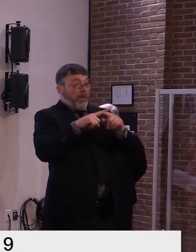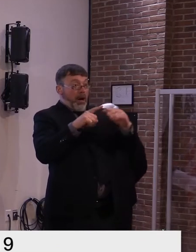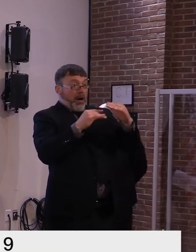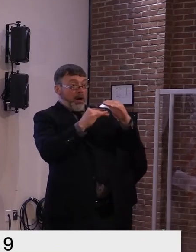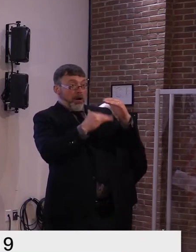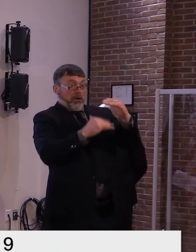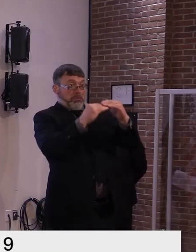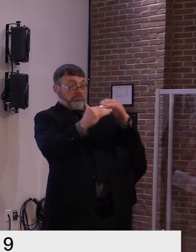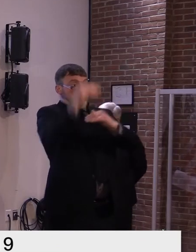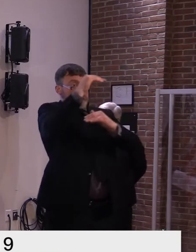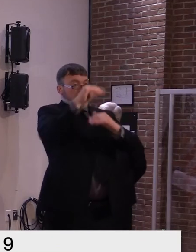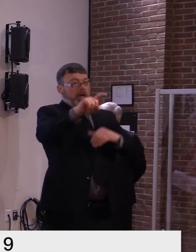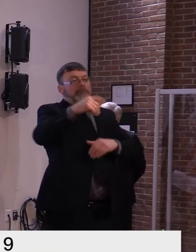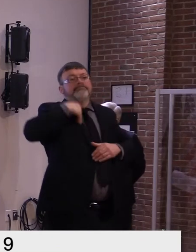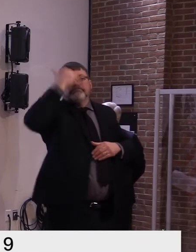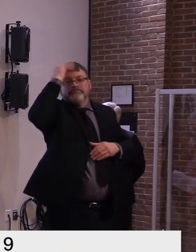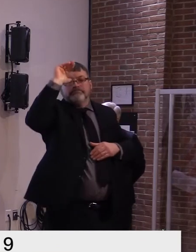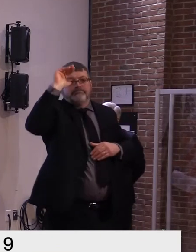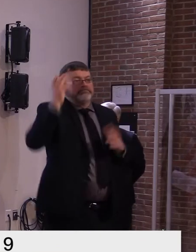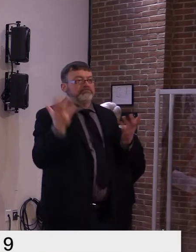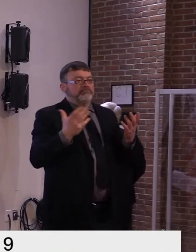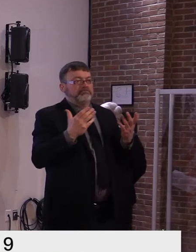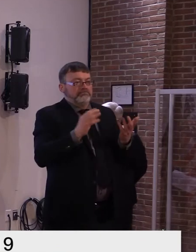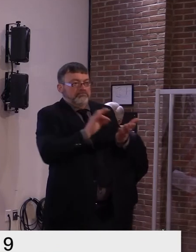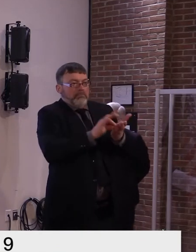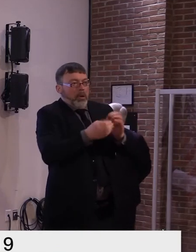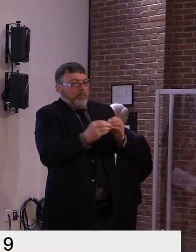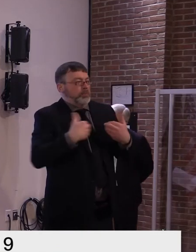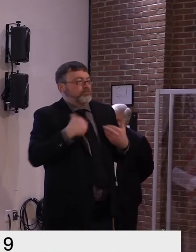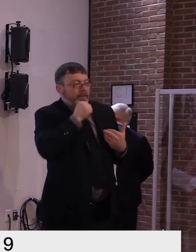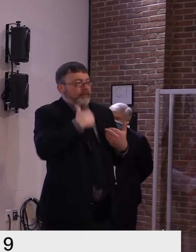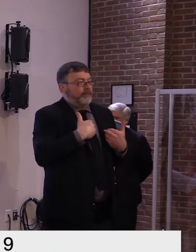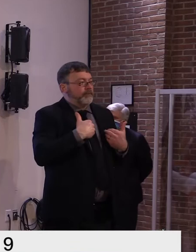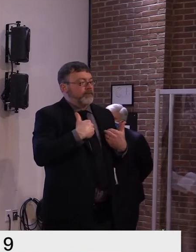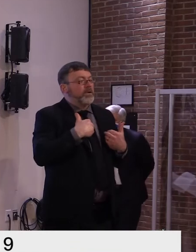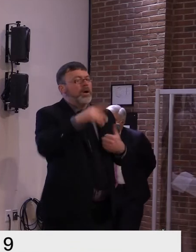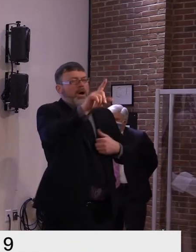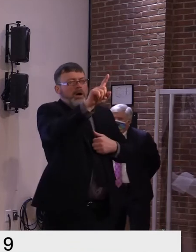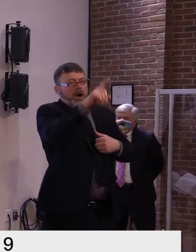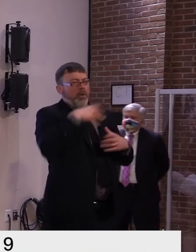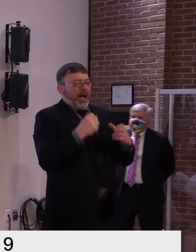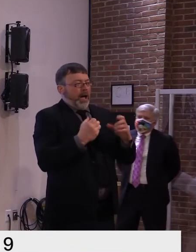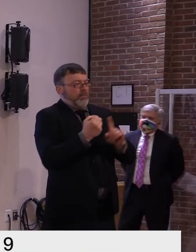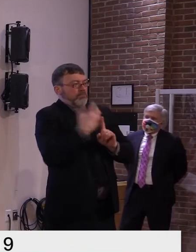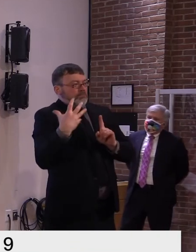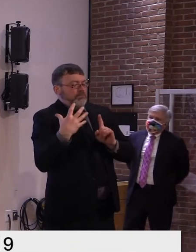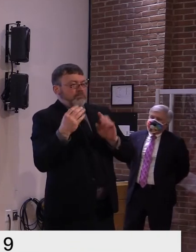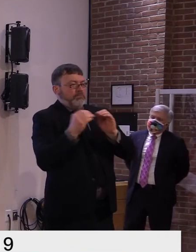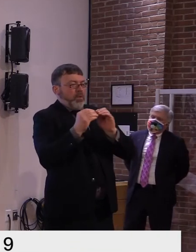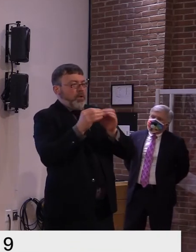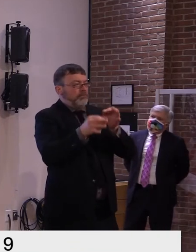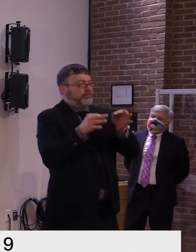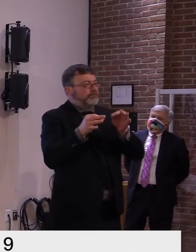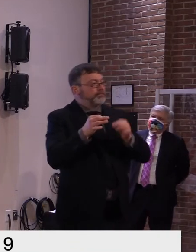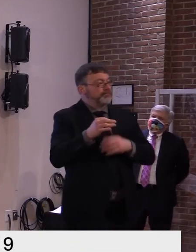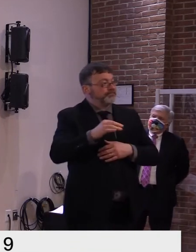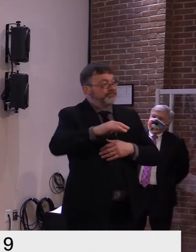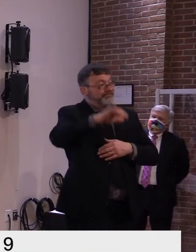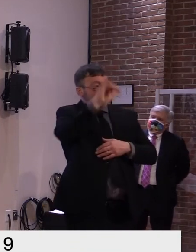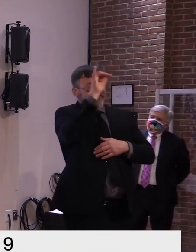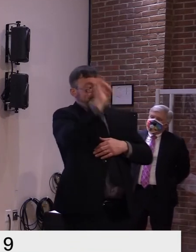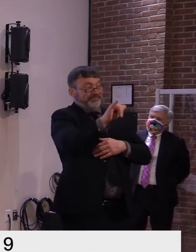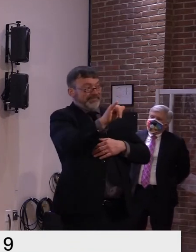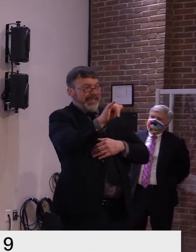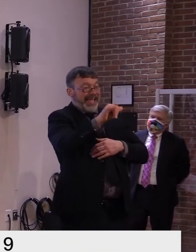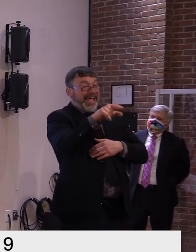Okay, thank you. I did want to add one other comment to my previous comments regarding the bus. And that's